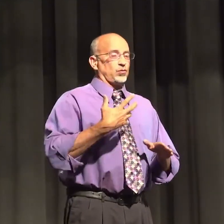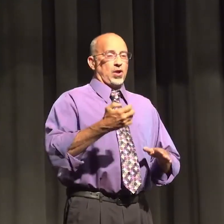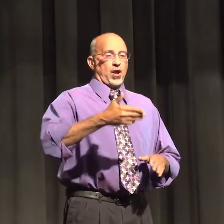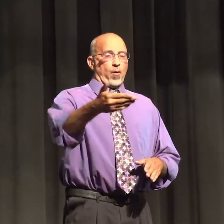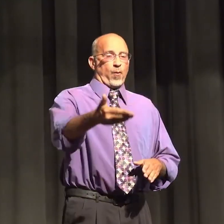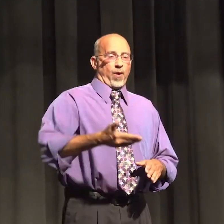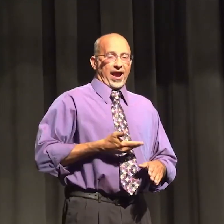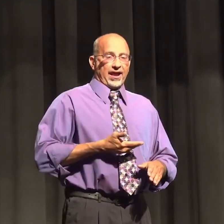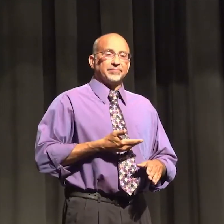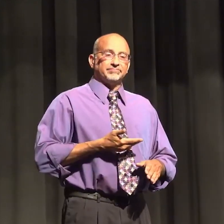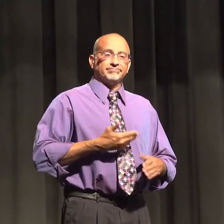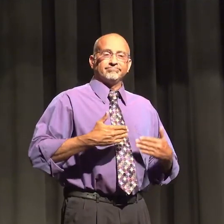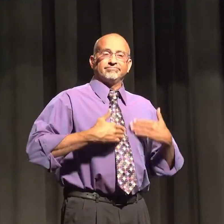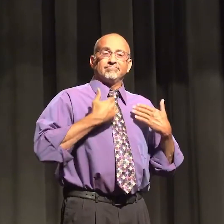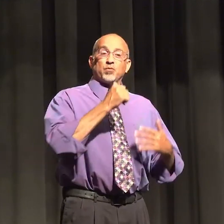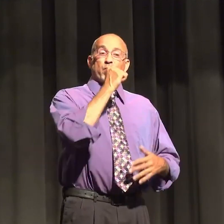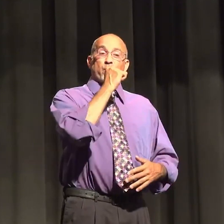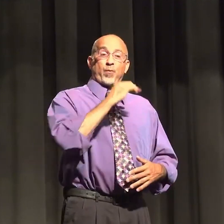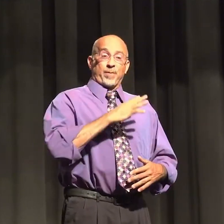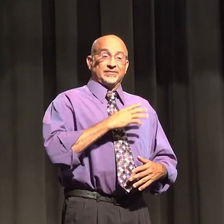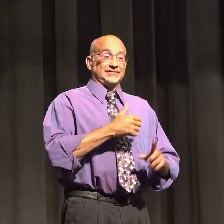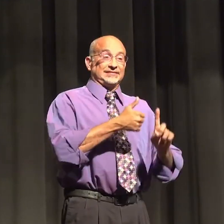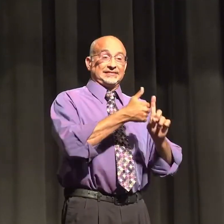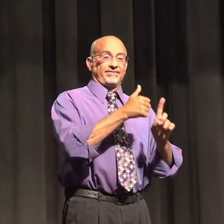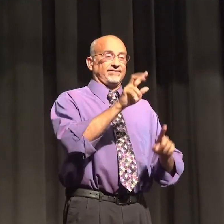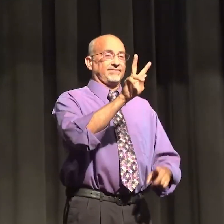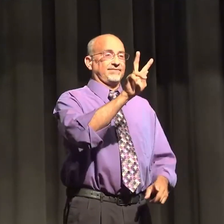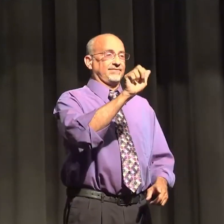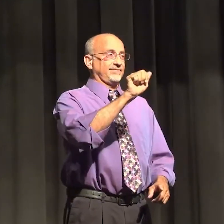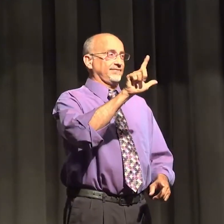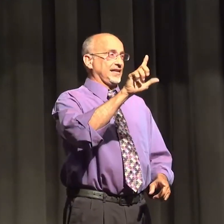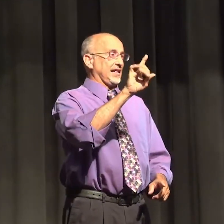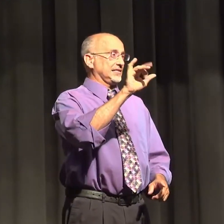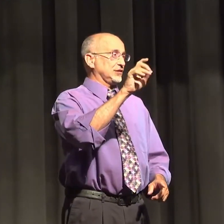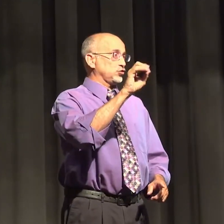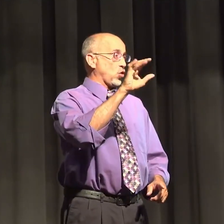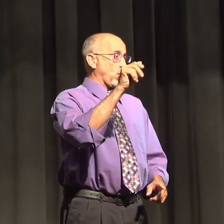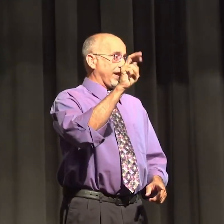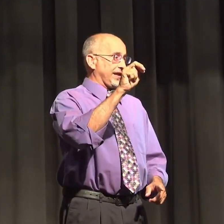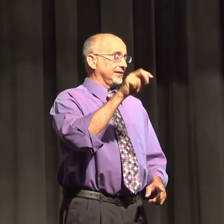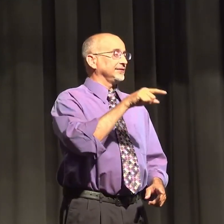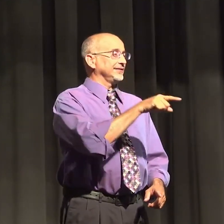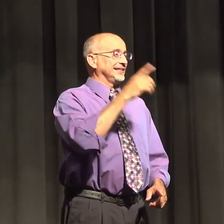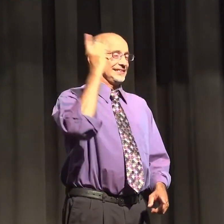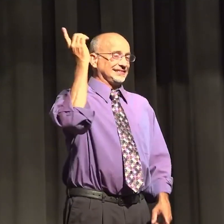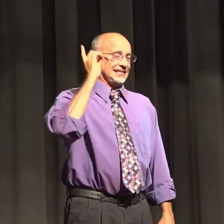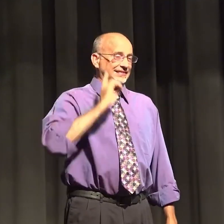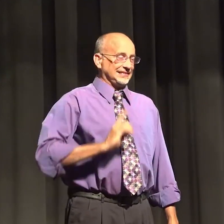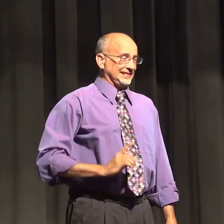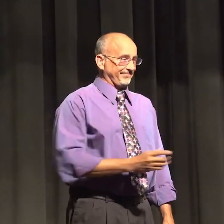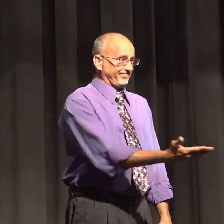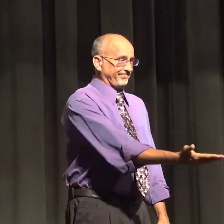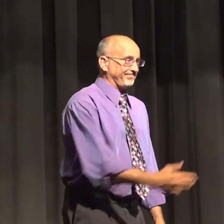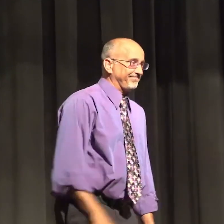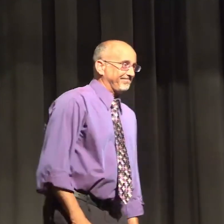Okay, next, after Kevin, thank you, Kevin, I'd like to welcome a woman who is our valedictorian. That's